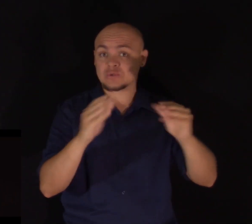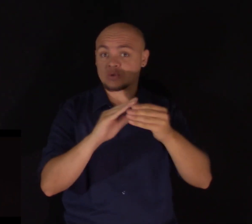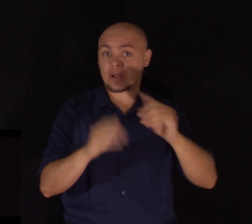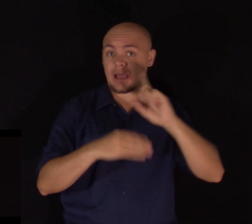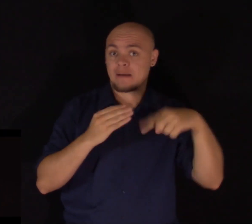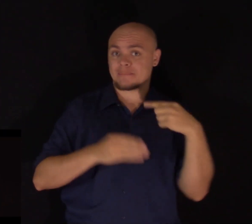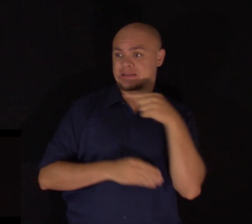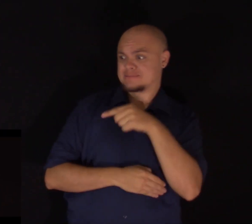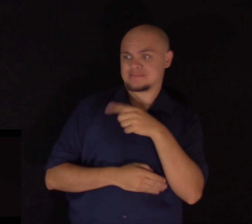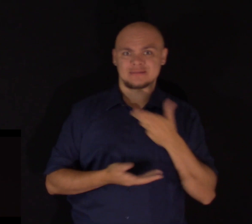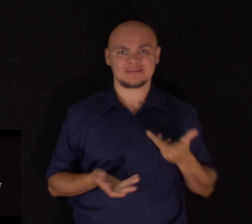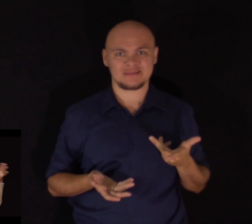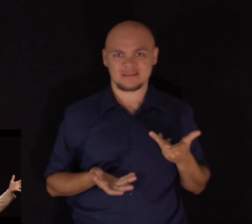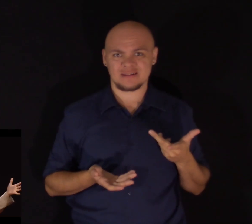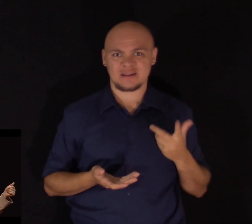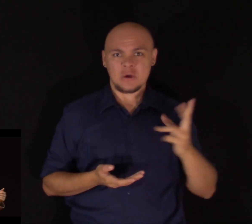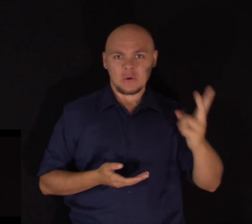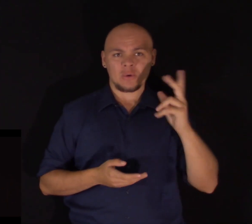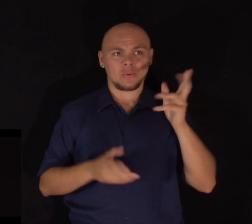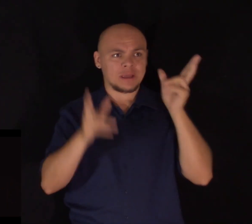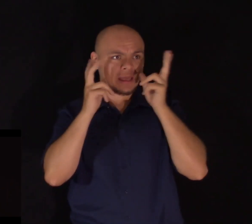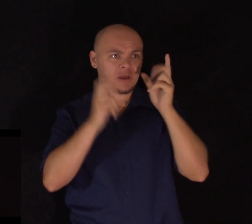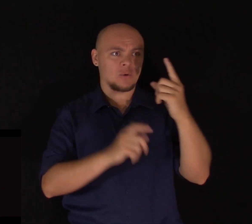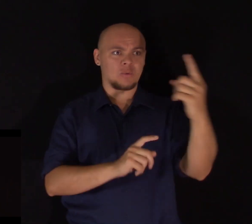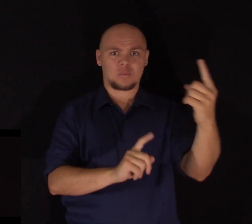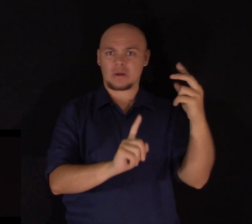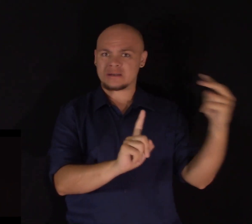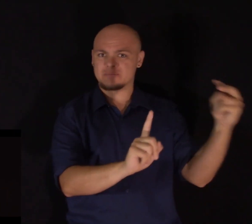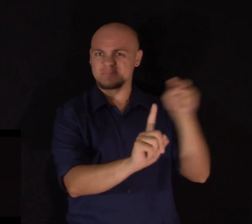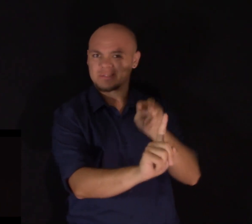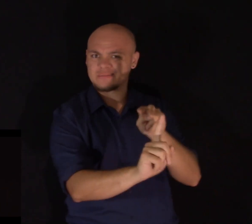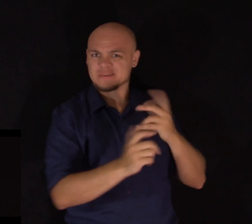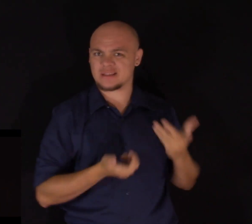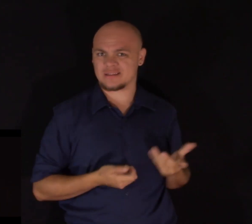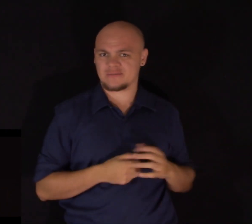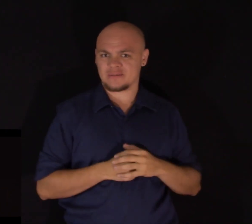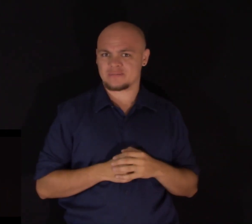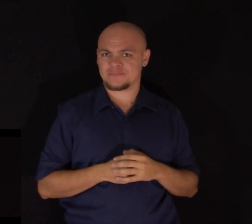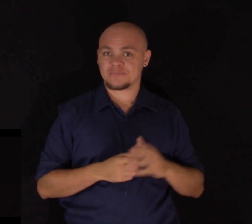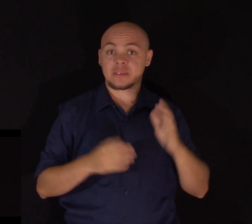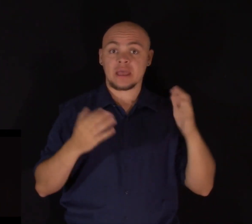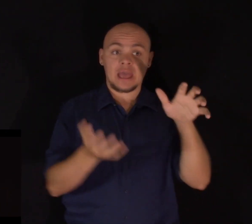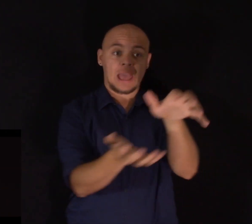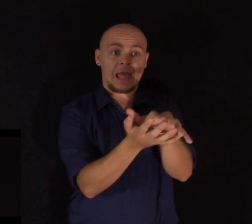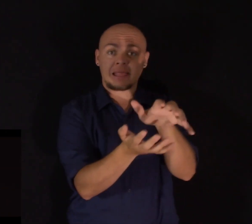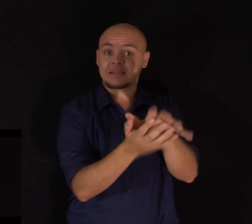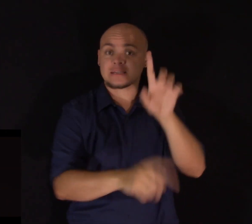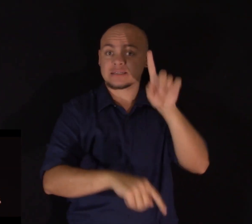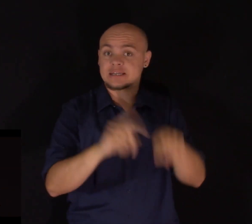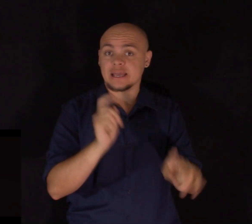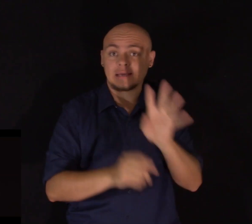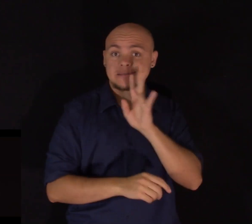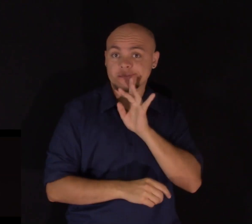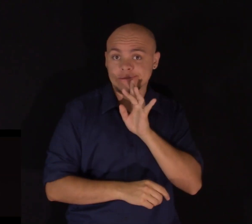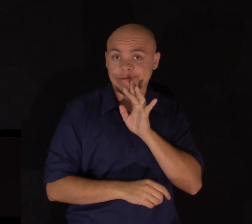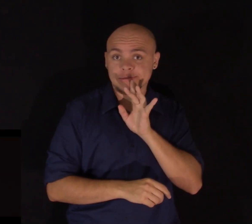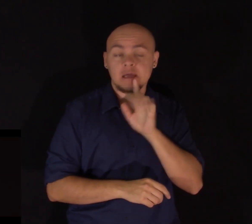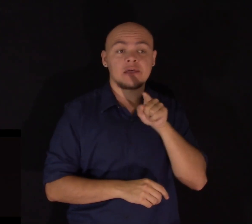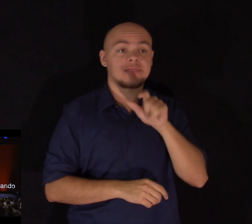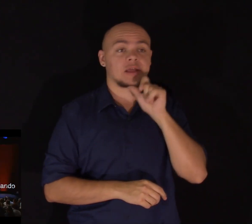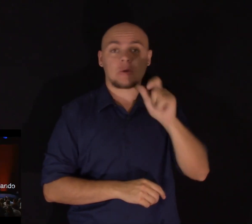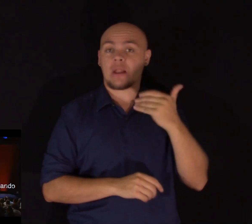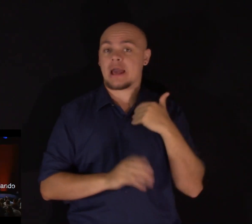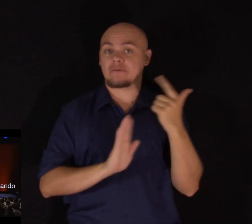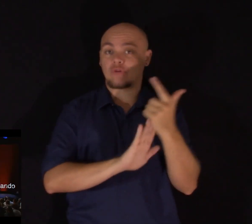alligators and crocodiles, well, you're only hearing one side of that story. Alligators can't talk to us, and they don't have attorneys to